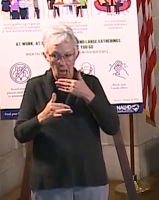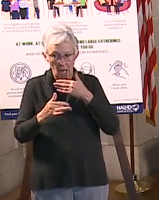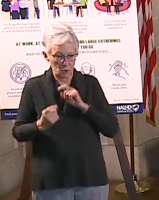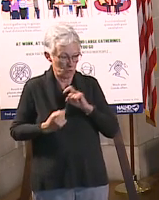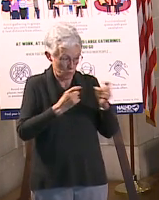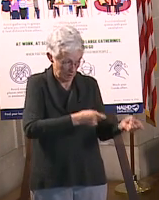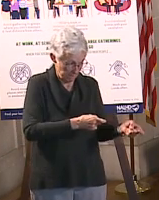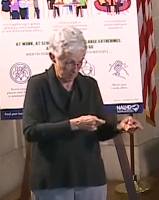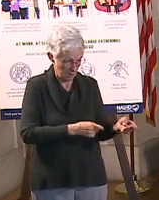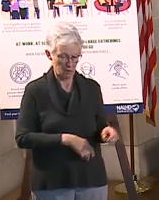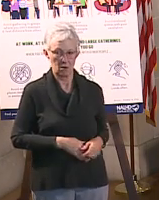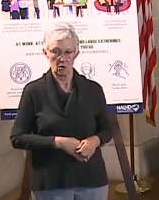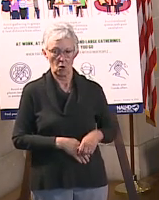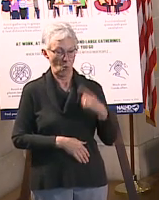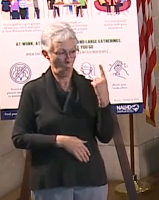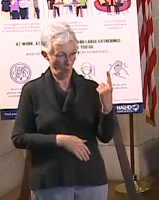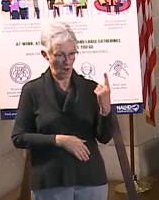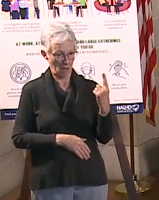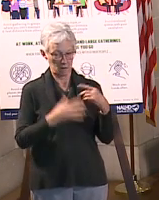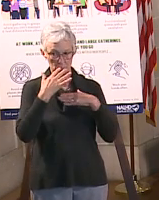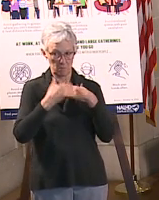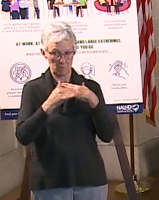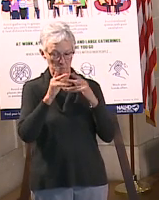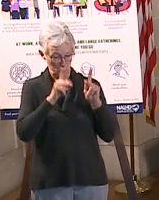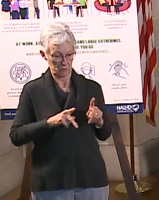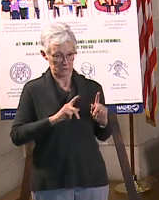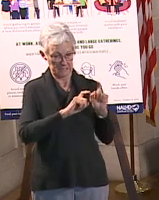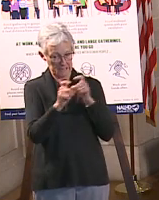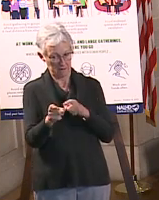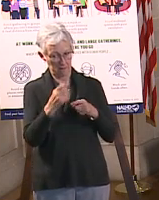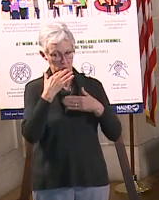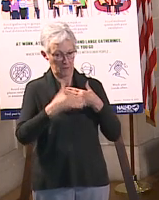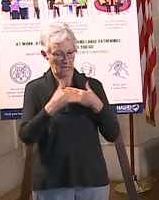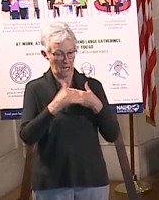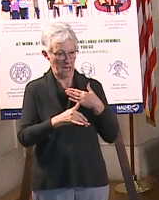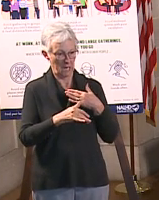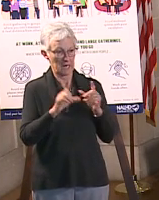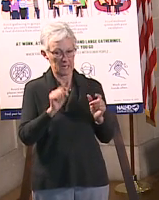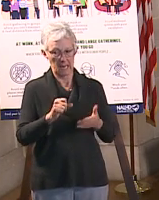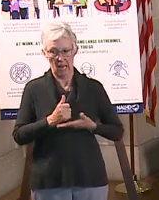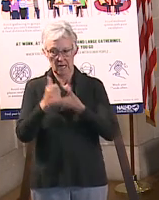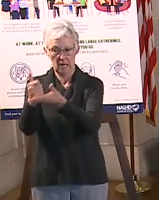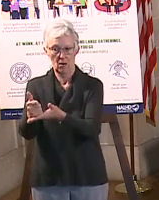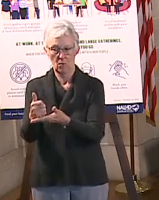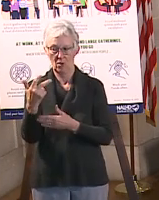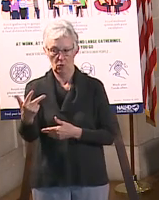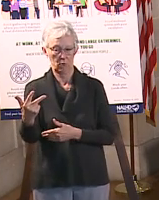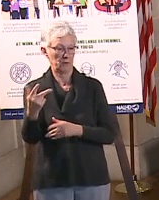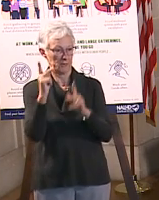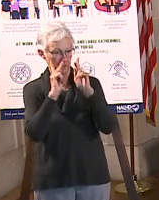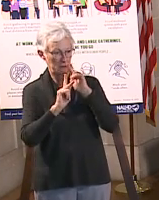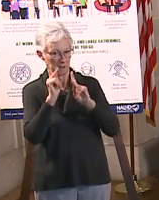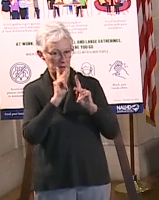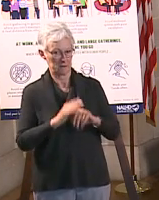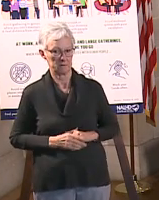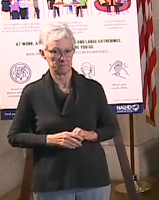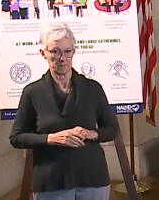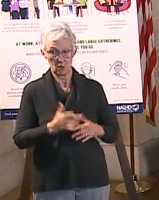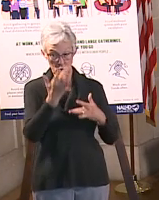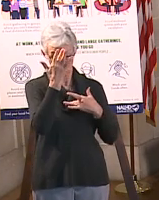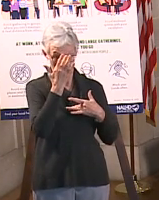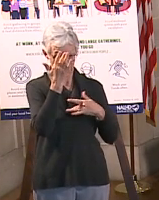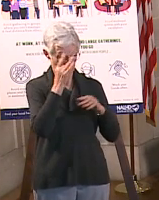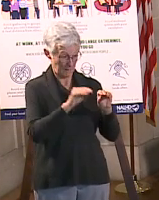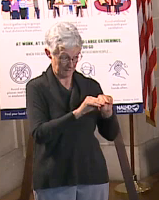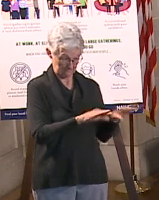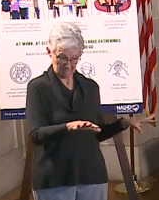can help 3, potentially save 3 lives. So while the pandemic has not diminished the